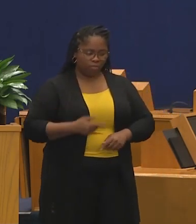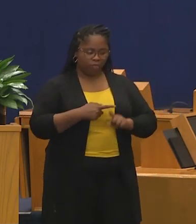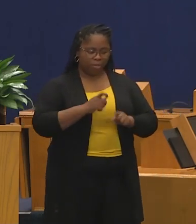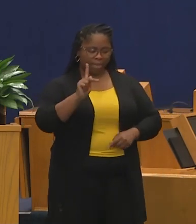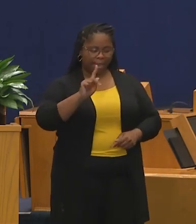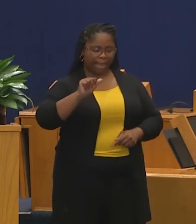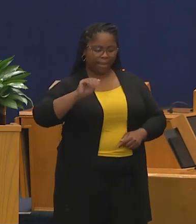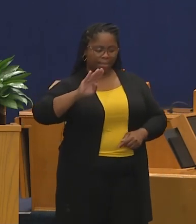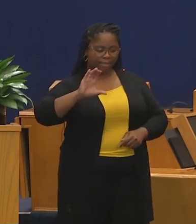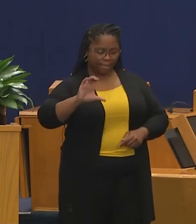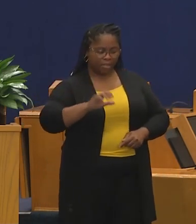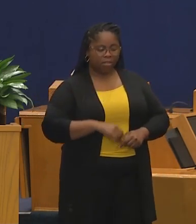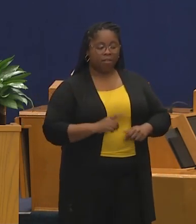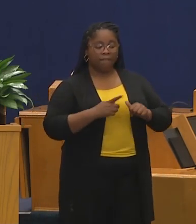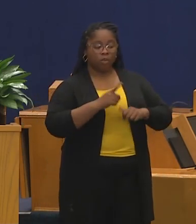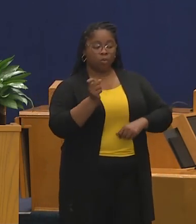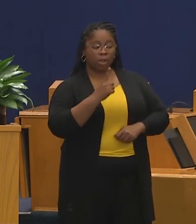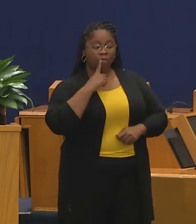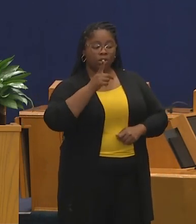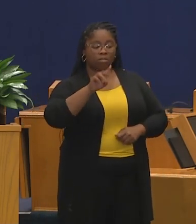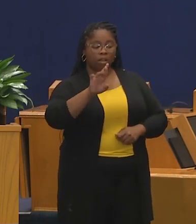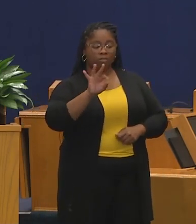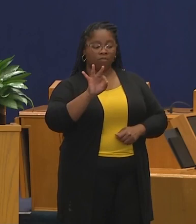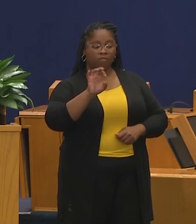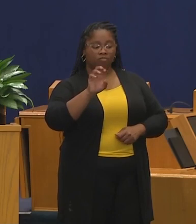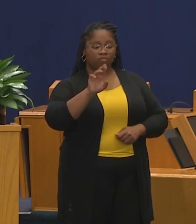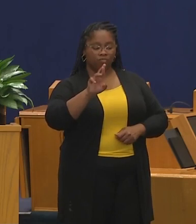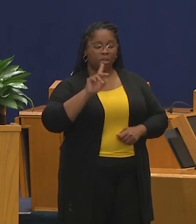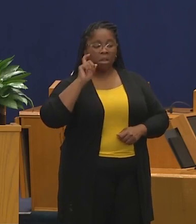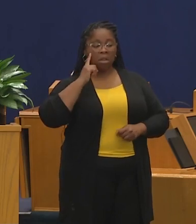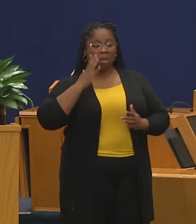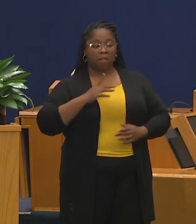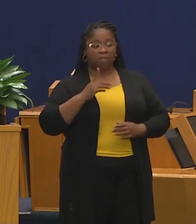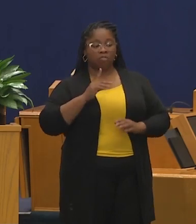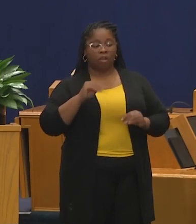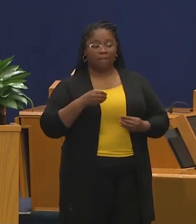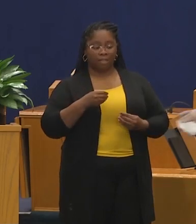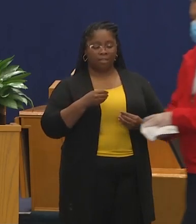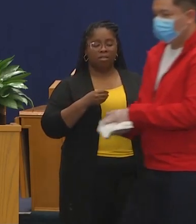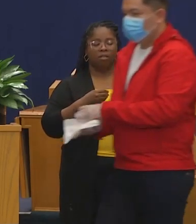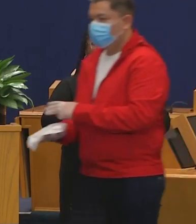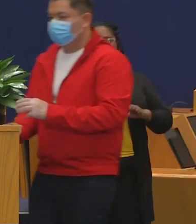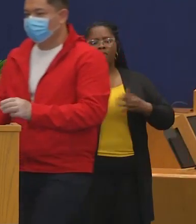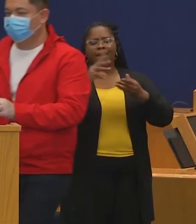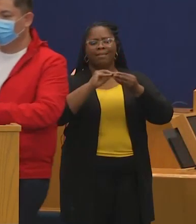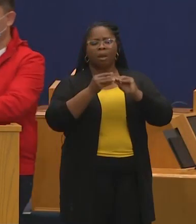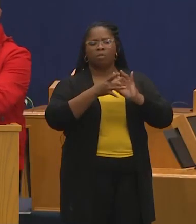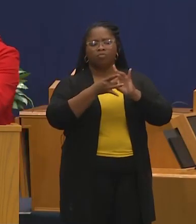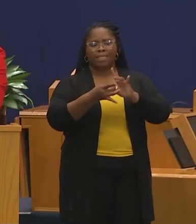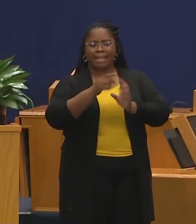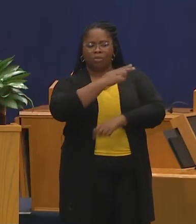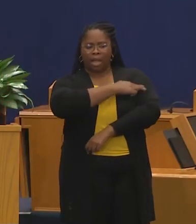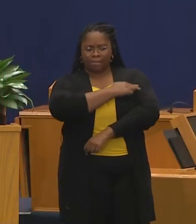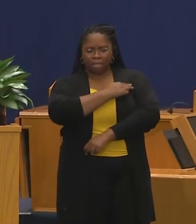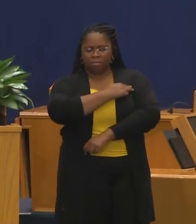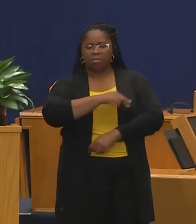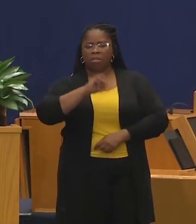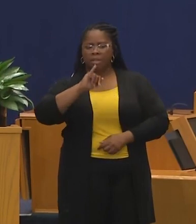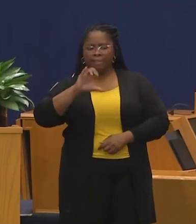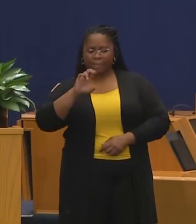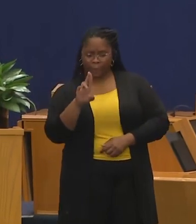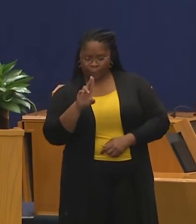KBC. First question for Dr. Ferrer. The governor's office has been providing us current hospitalization and ICU numbers. I was wondering if you